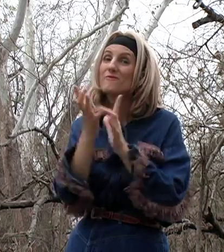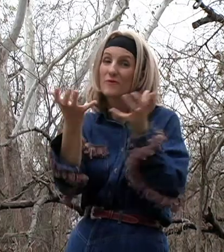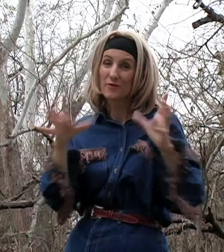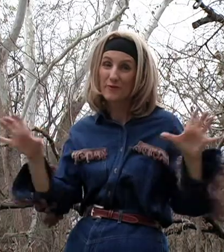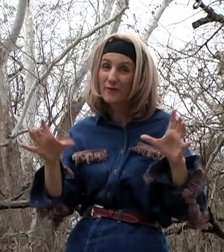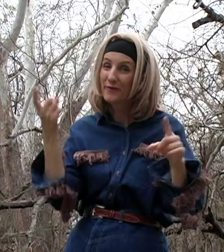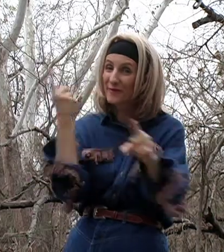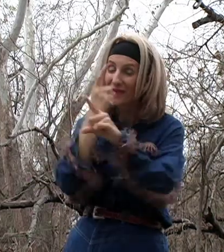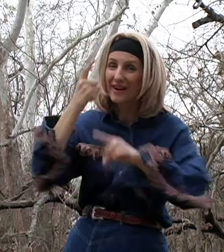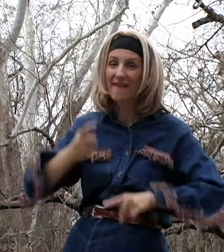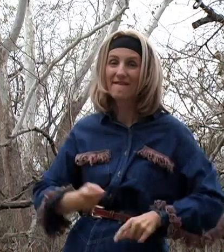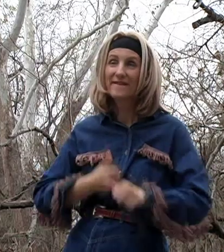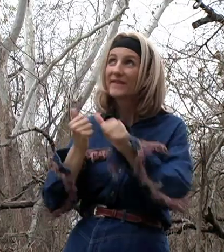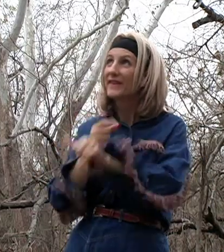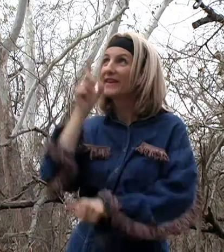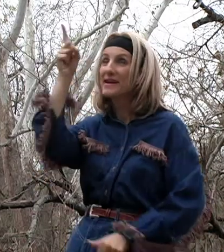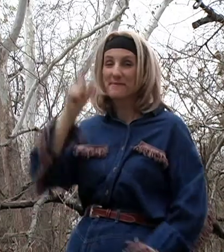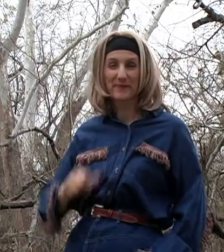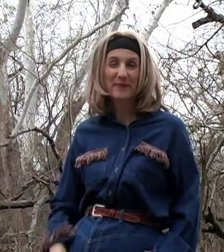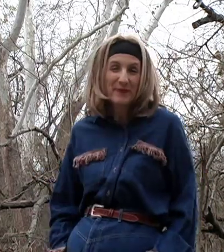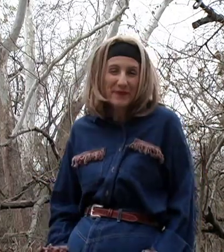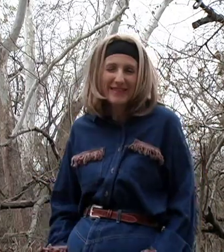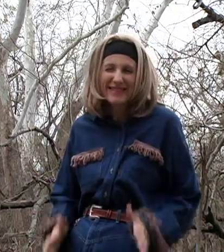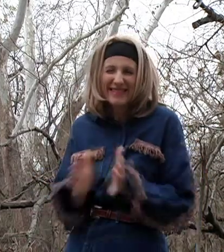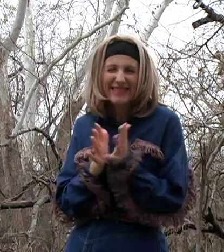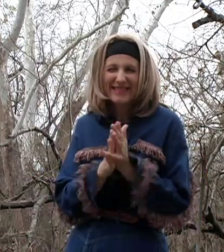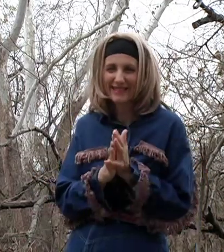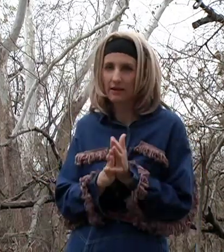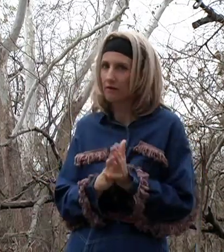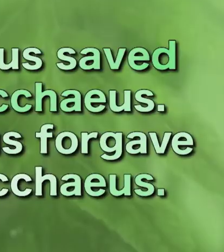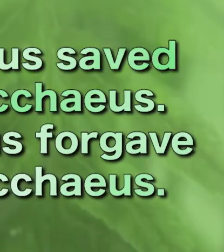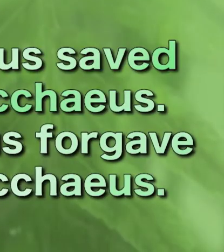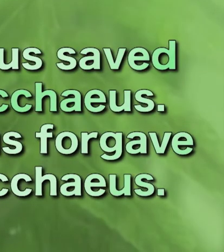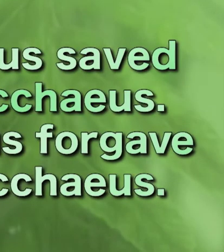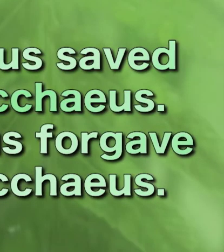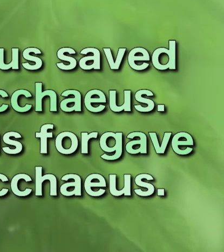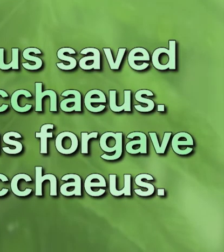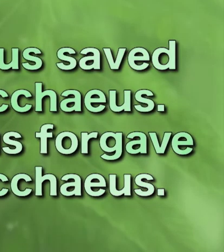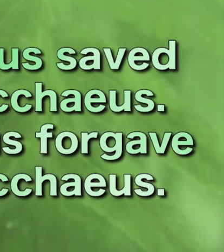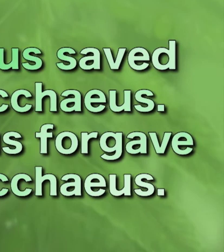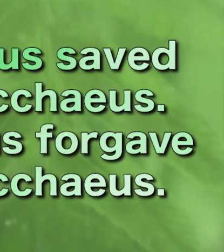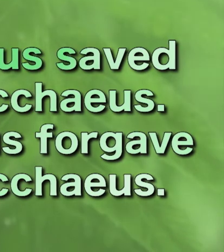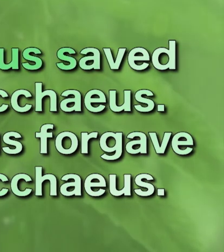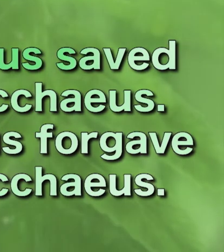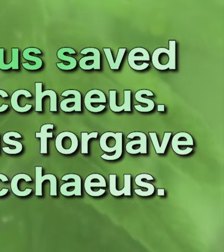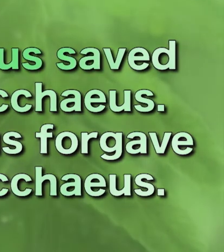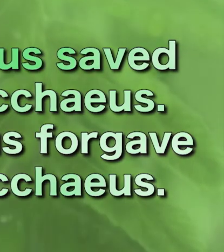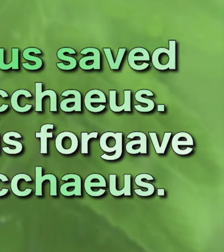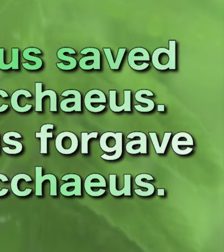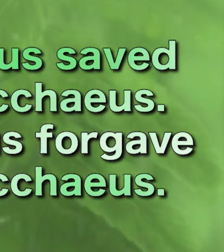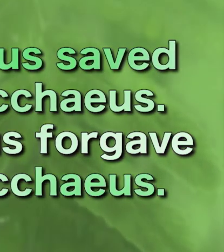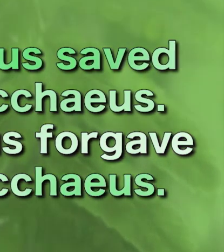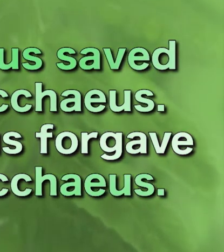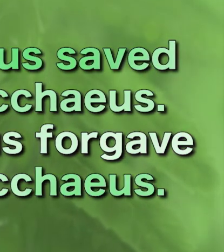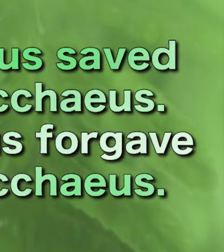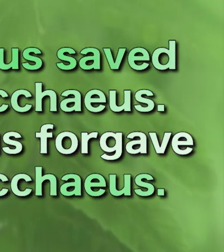you. Jesus wants you to do right. Jesus wants you to follow him. Jesus saved Zacchaeus. Jesus